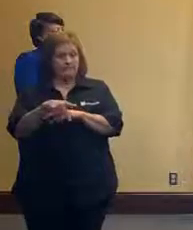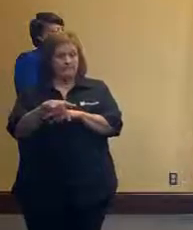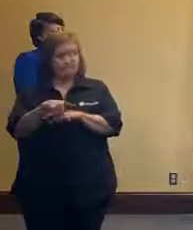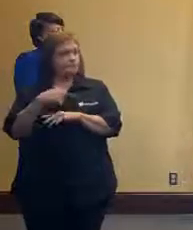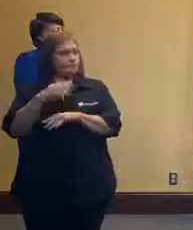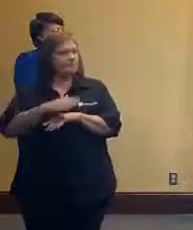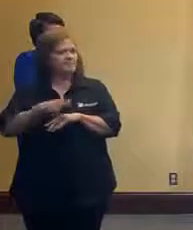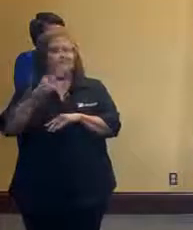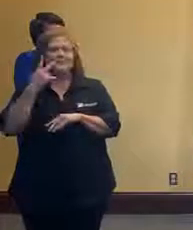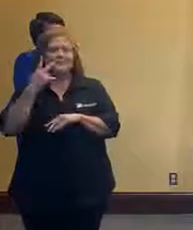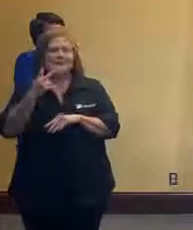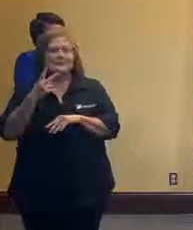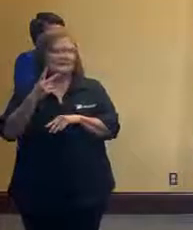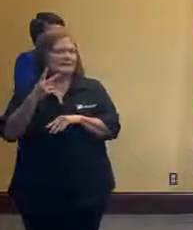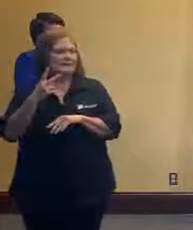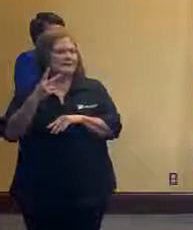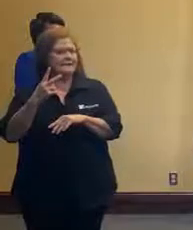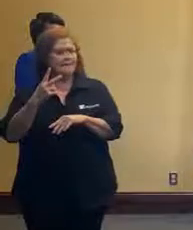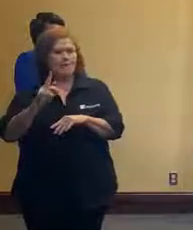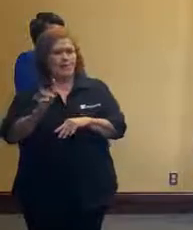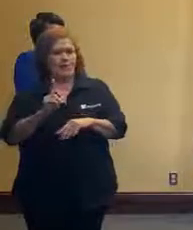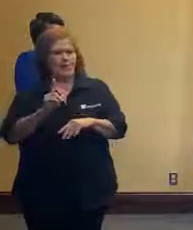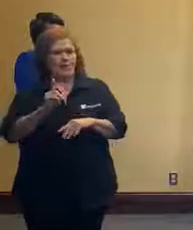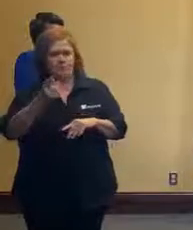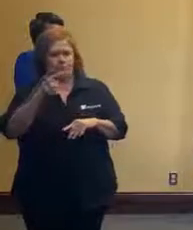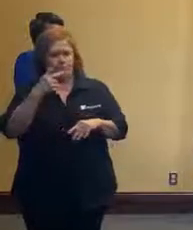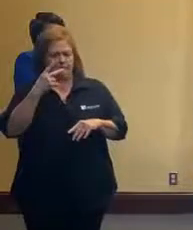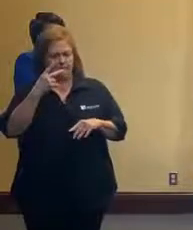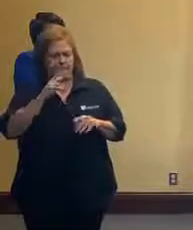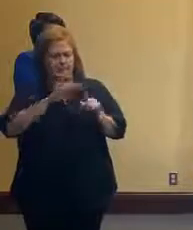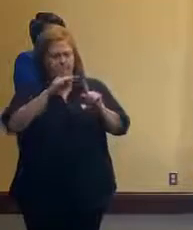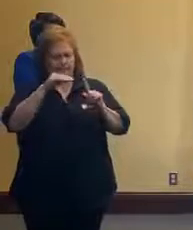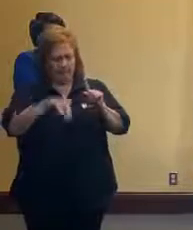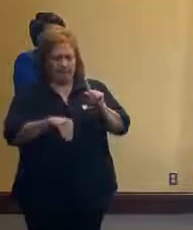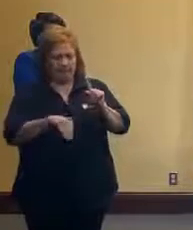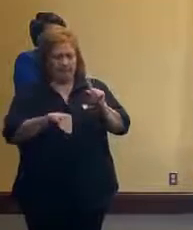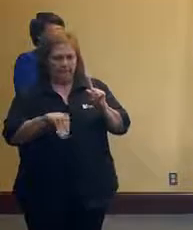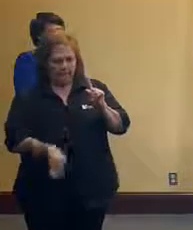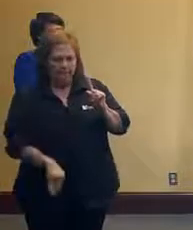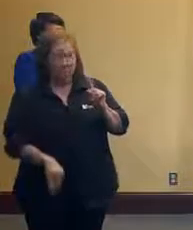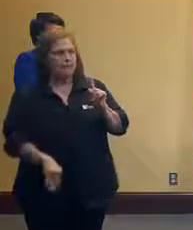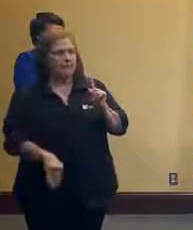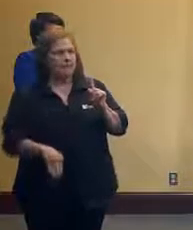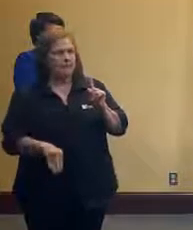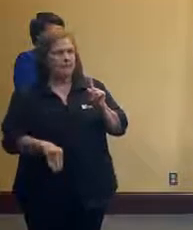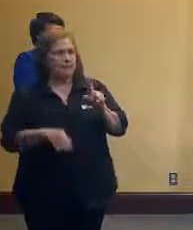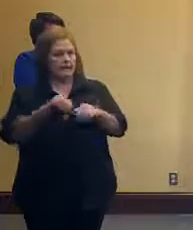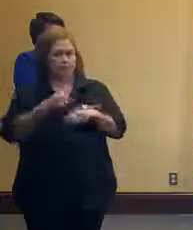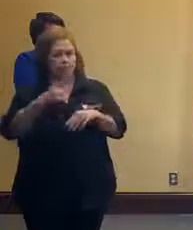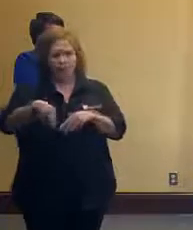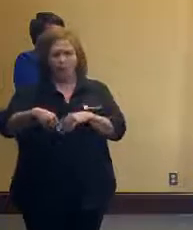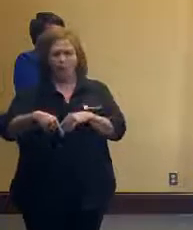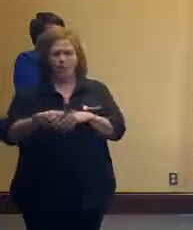We've never seen a time in our lives where we've seen double-digit drop in GDP in quarter 2 or any quarter again.